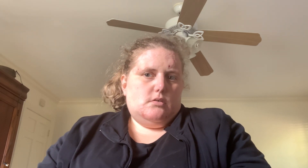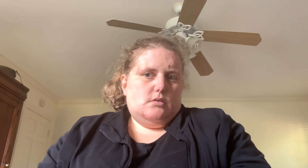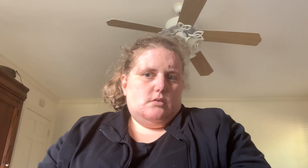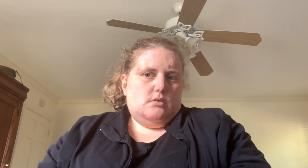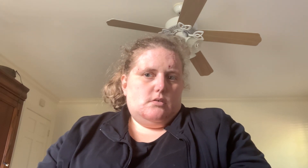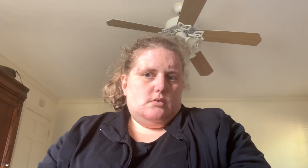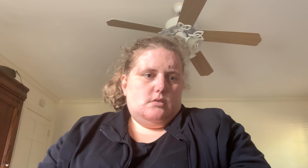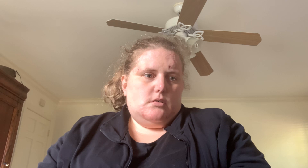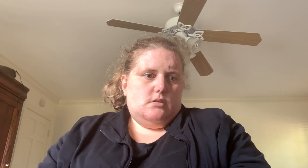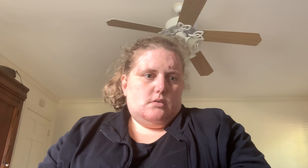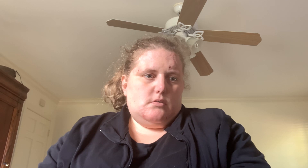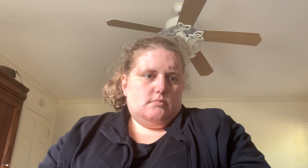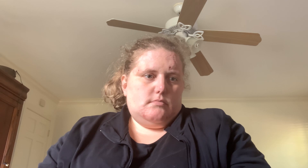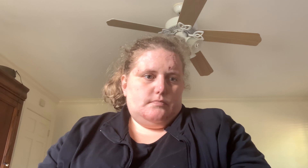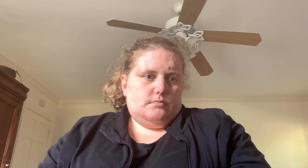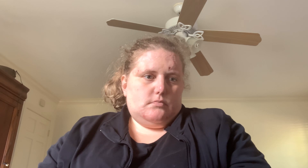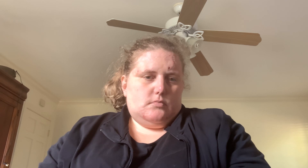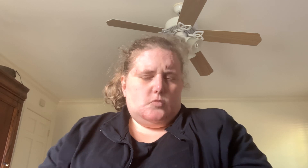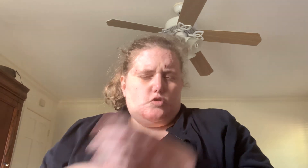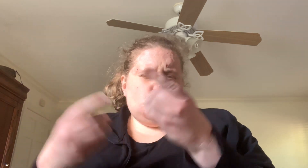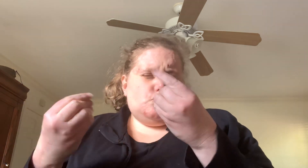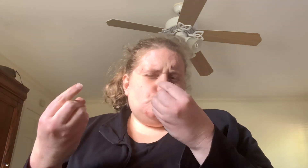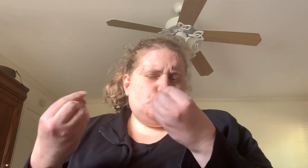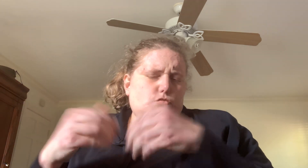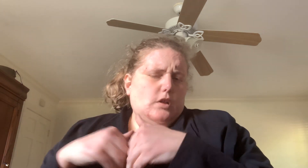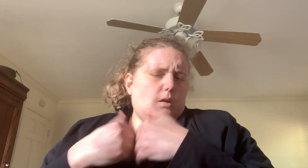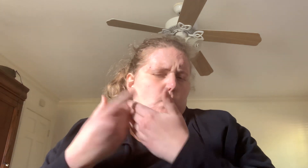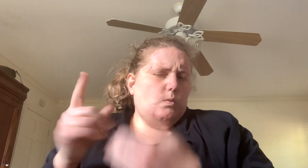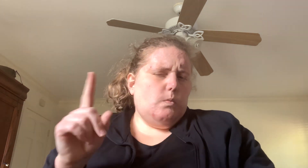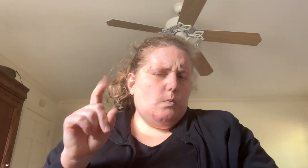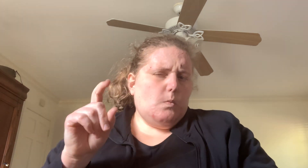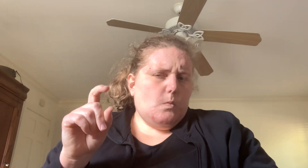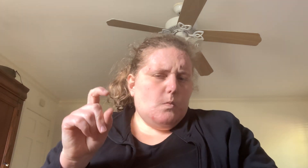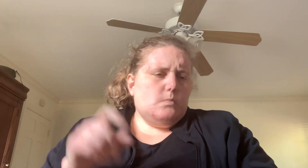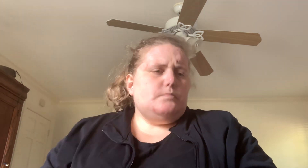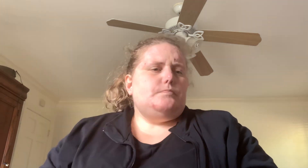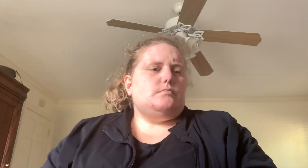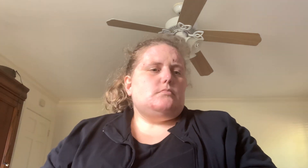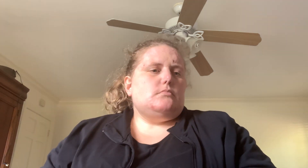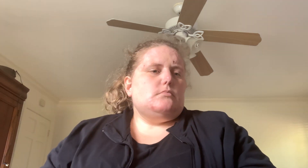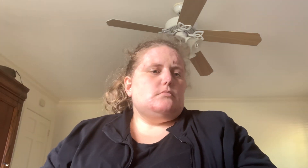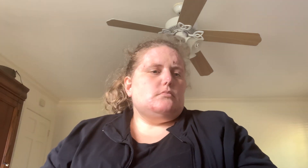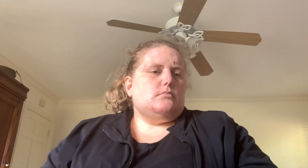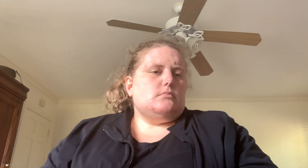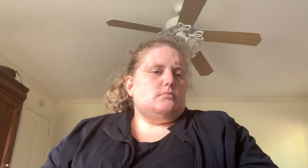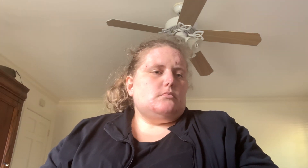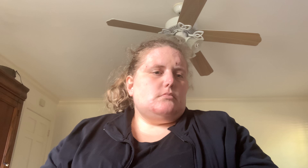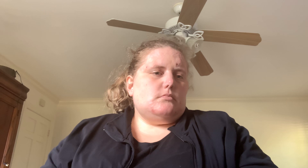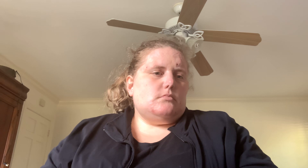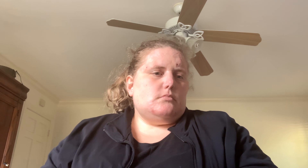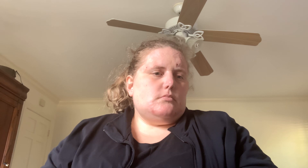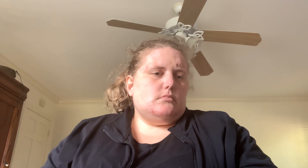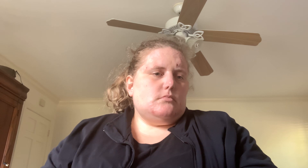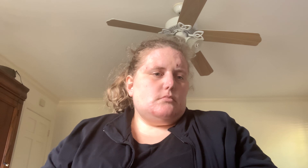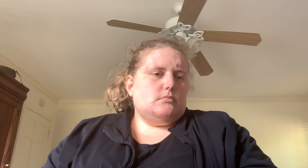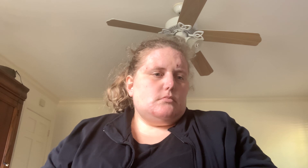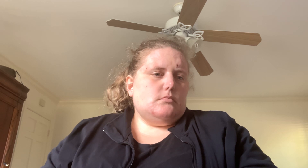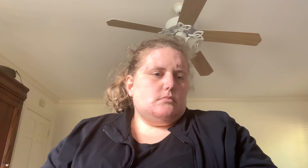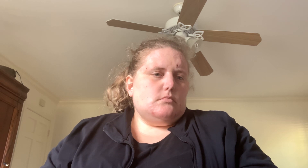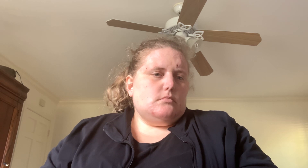So the way that we're going to do this is first we have to know how many moles, I'm